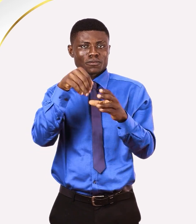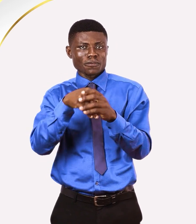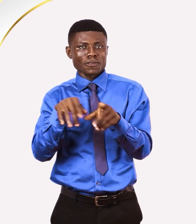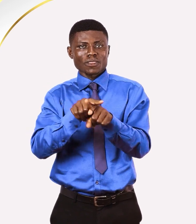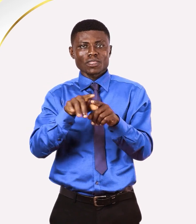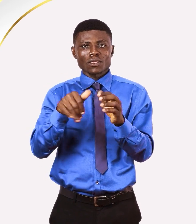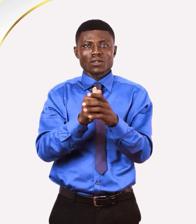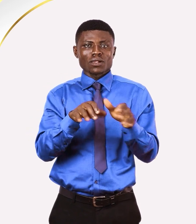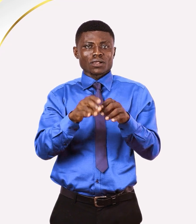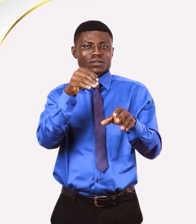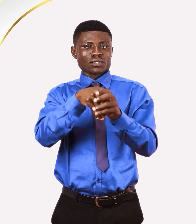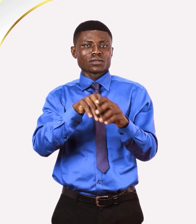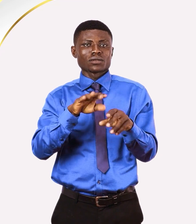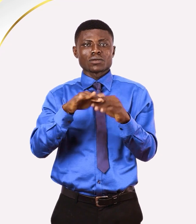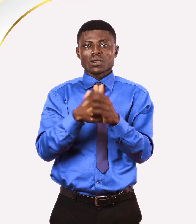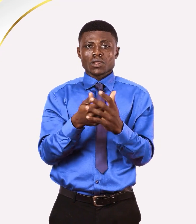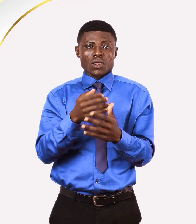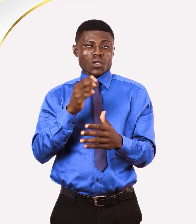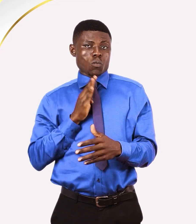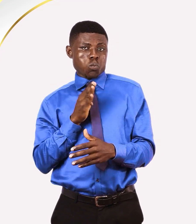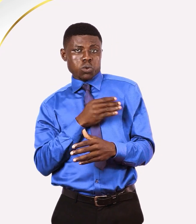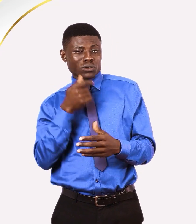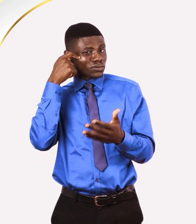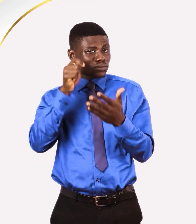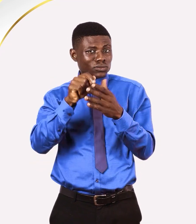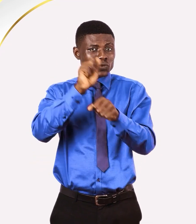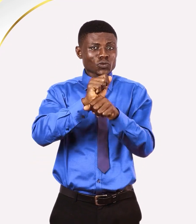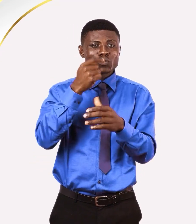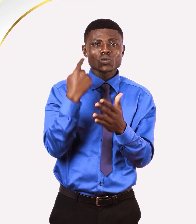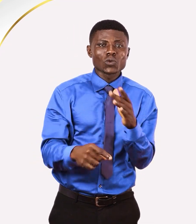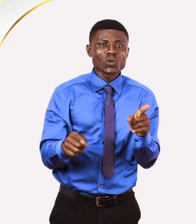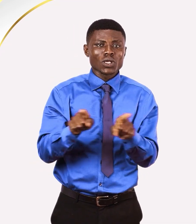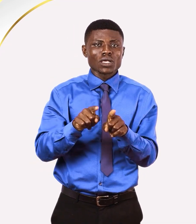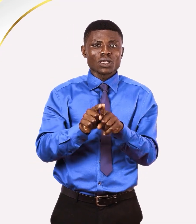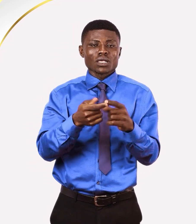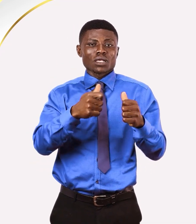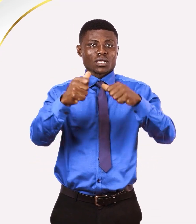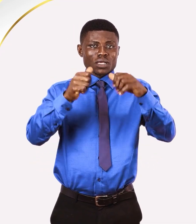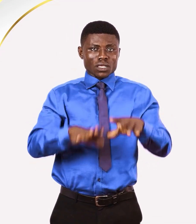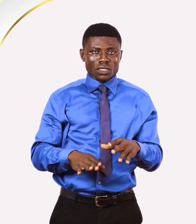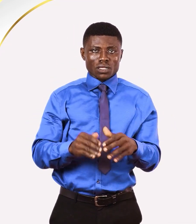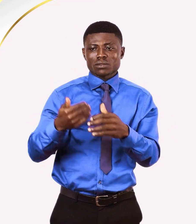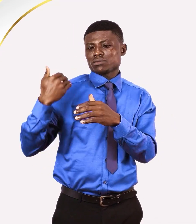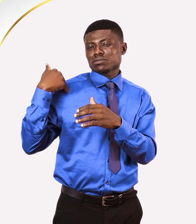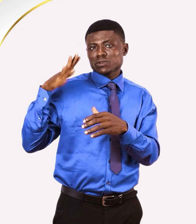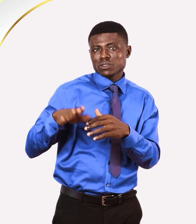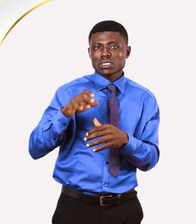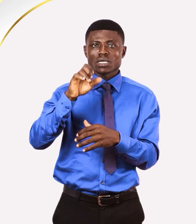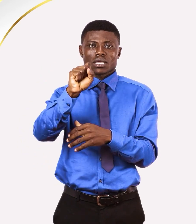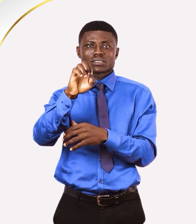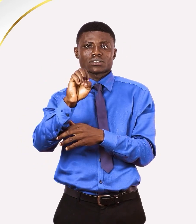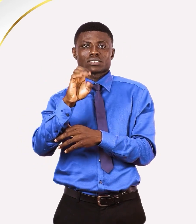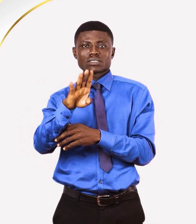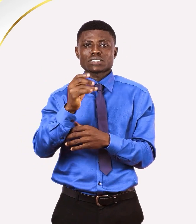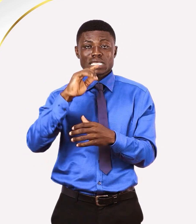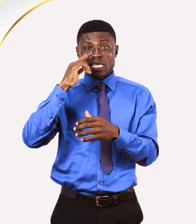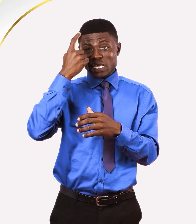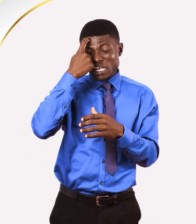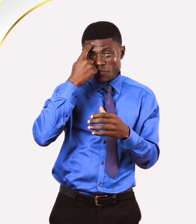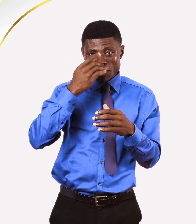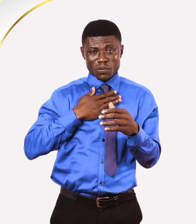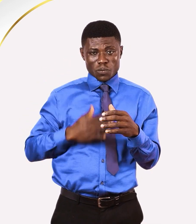or activities. The Board Secretariat functions as the administrative wing of the SEC's governing